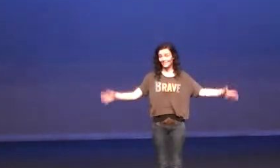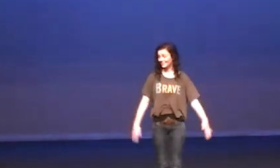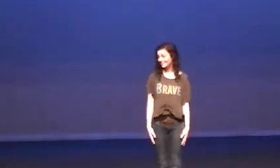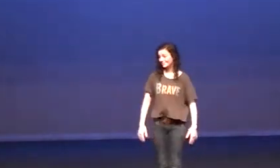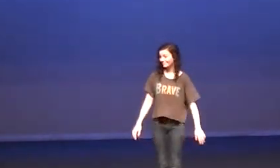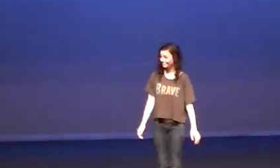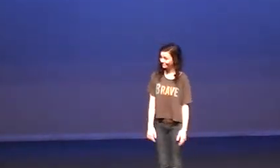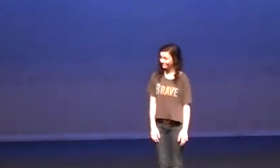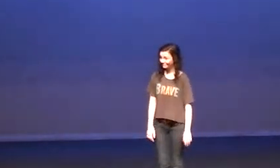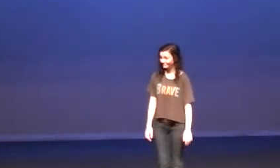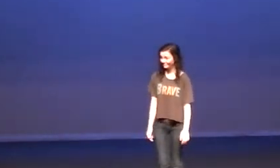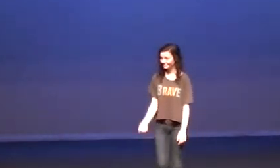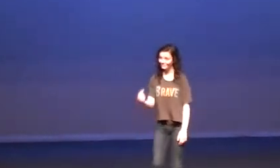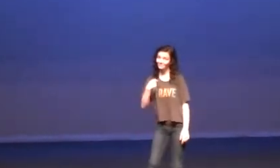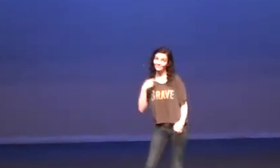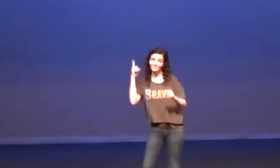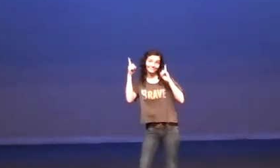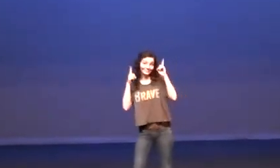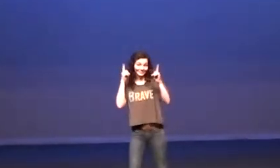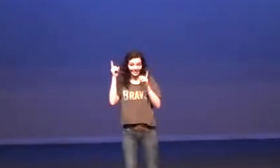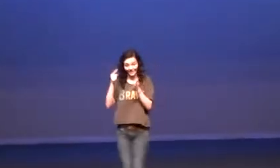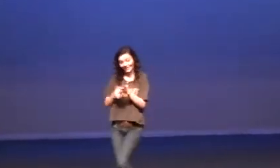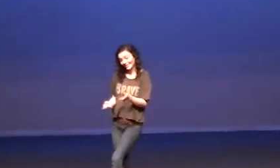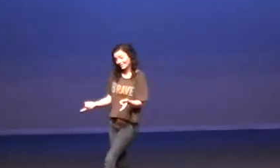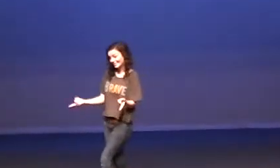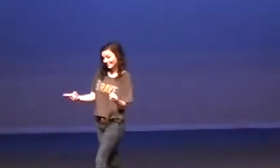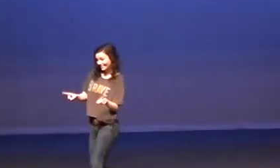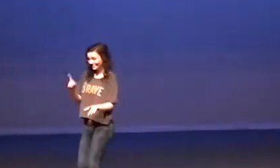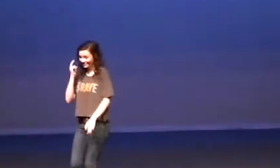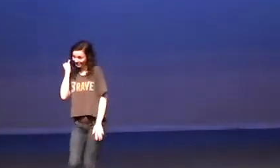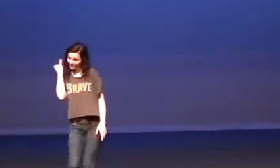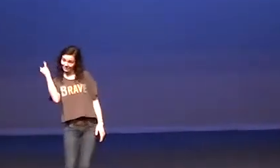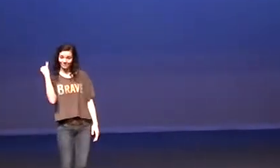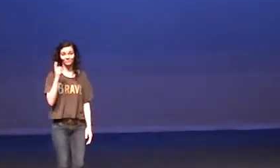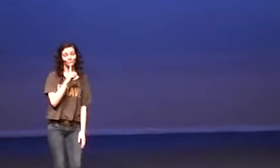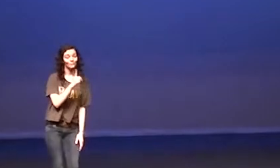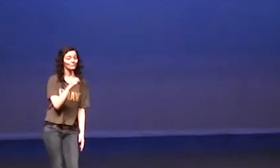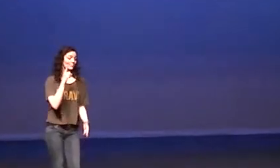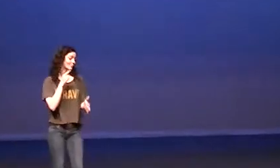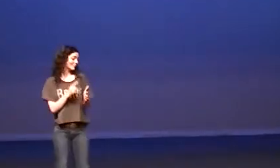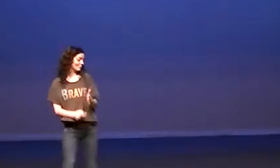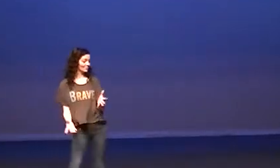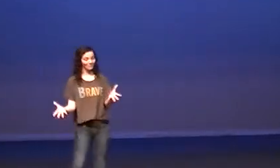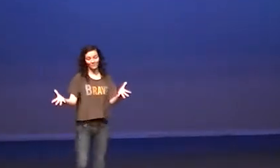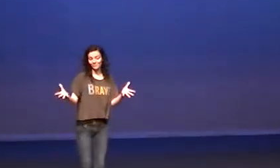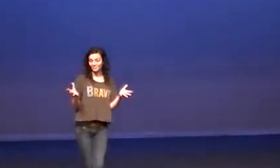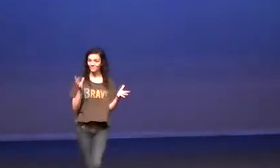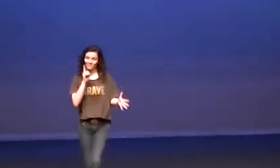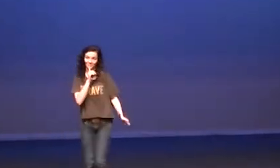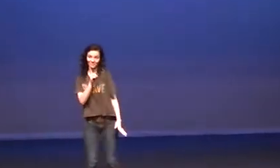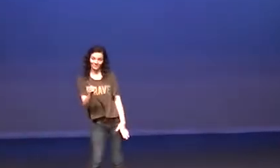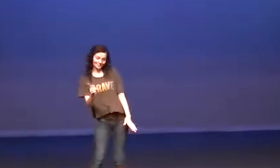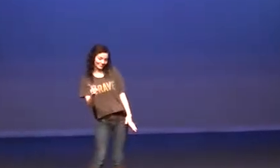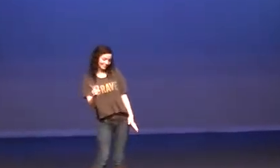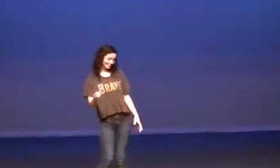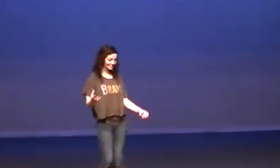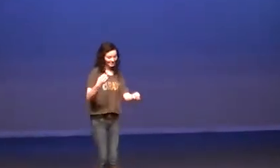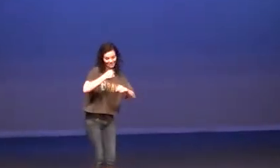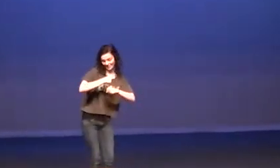I wonder what would happen if you say what you wanna say Let